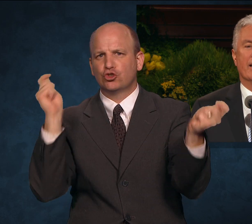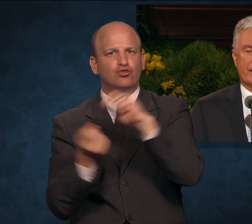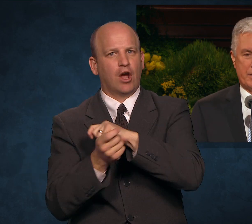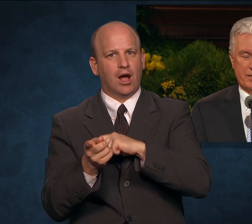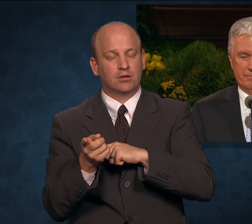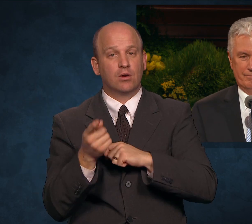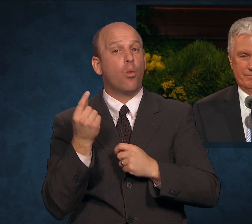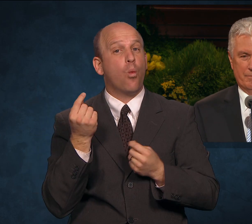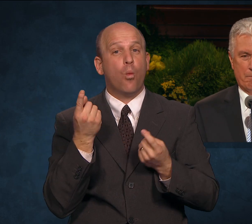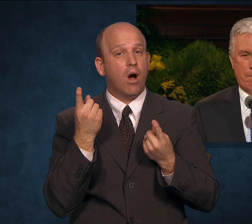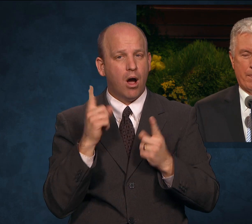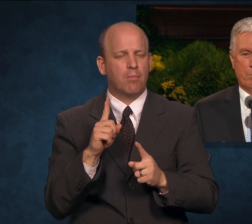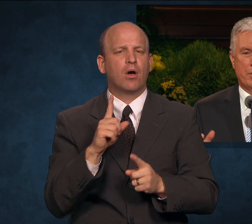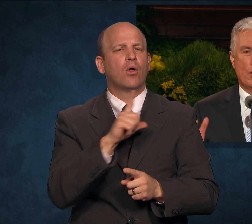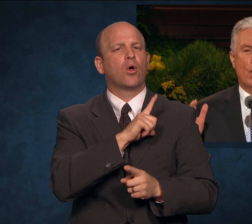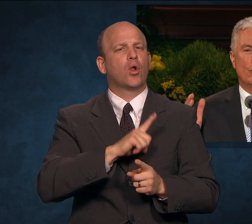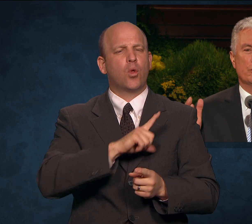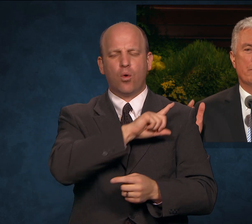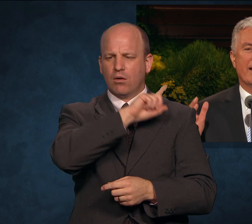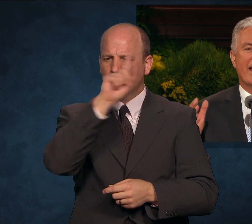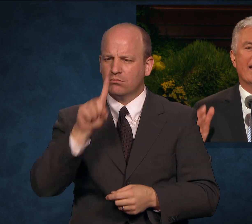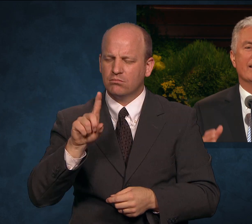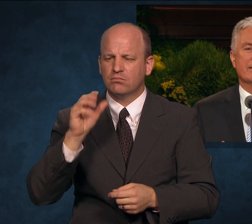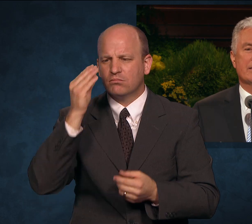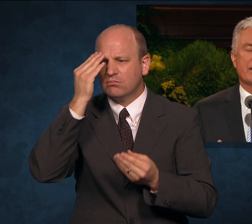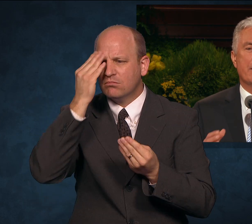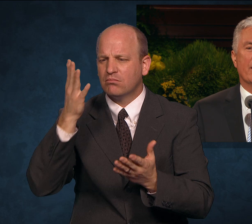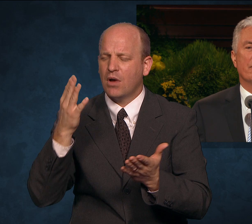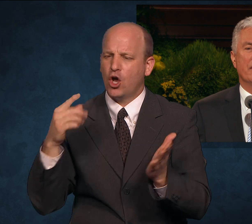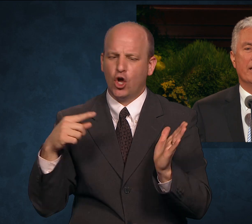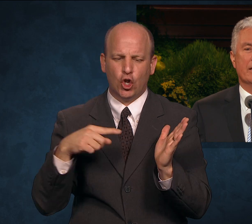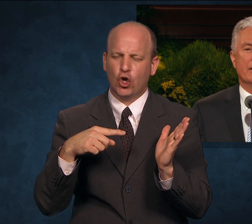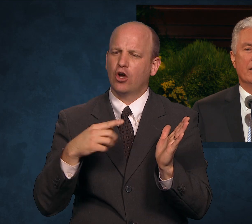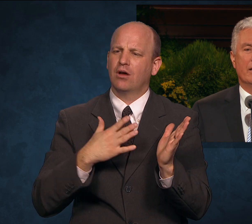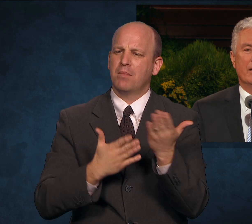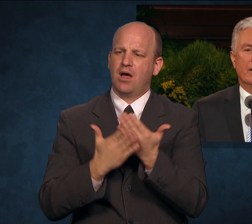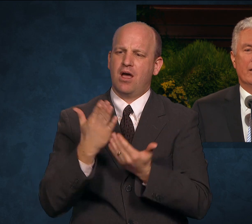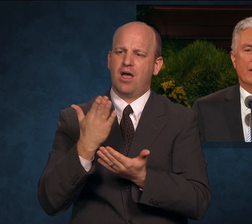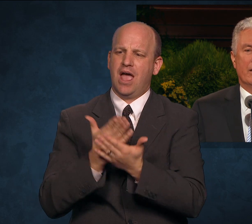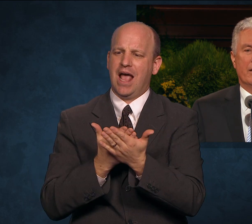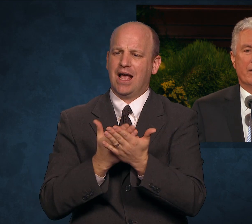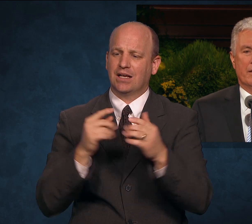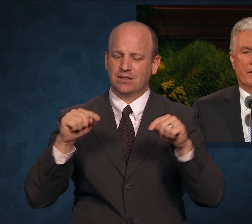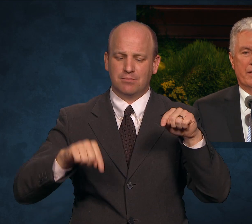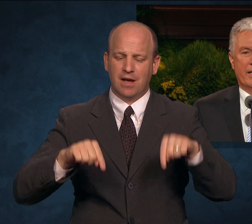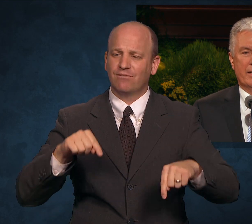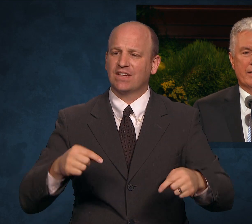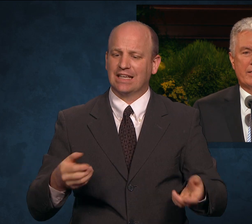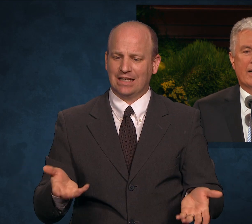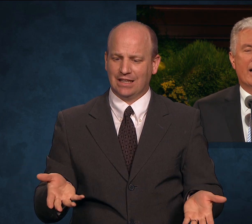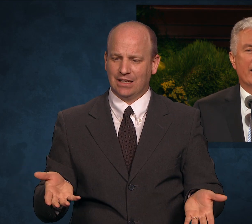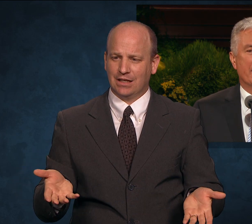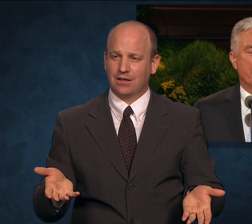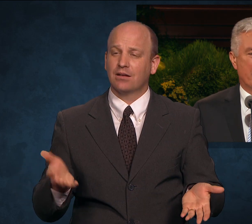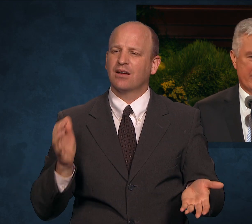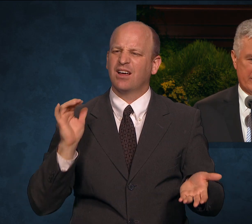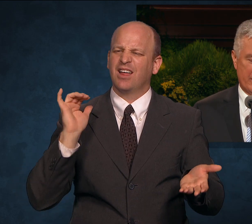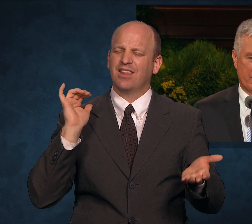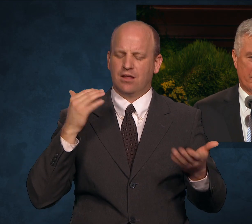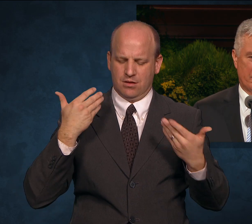and declared behold my hands and my feet that it is